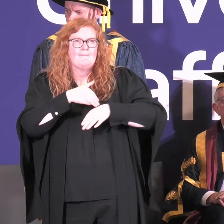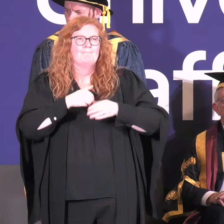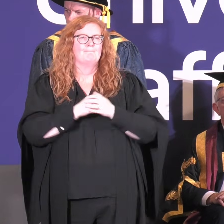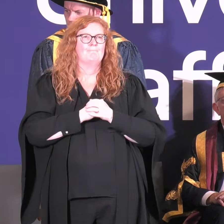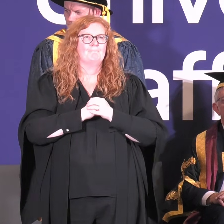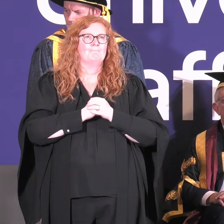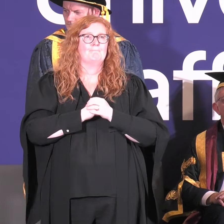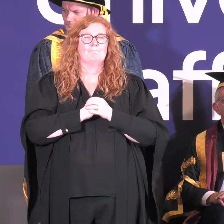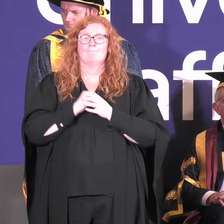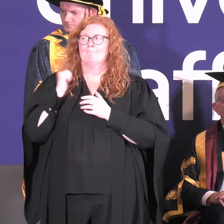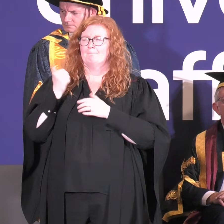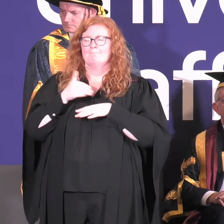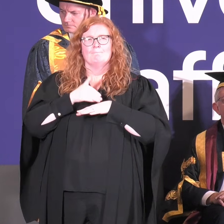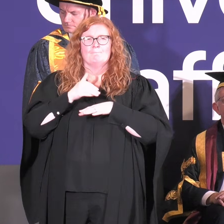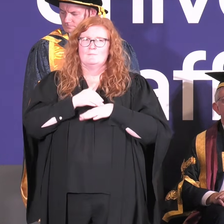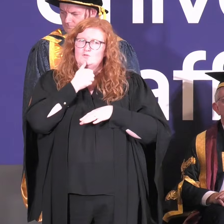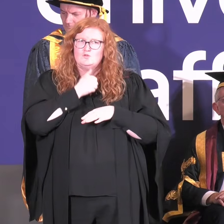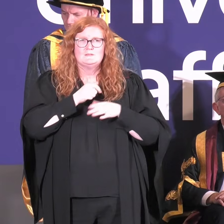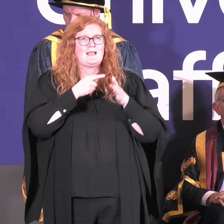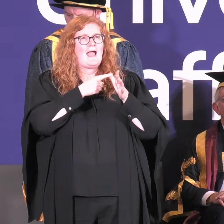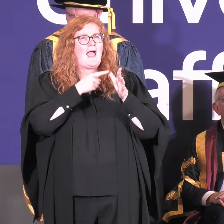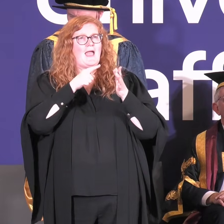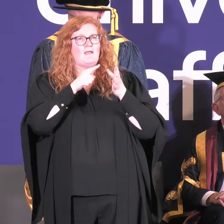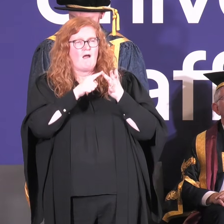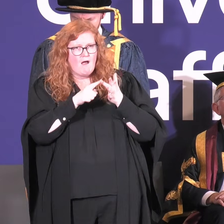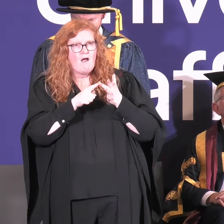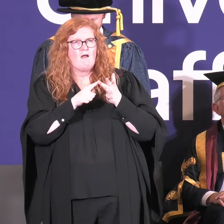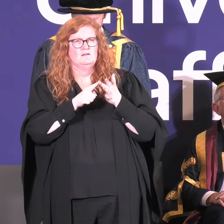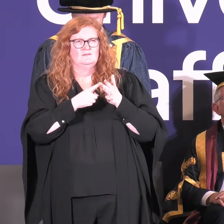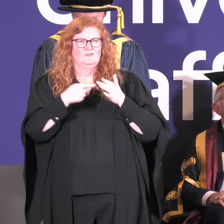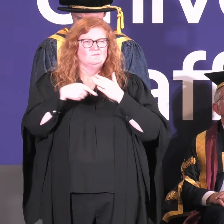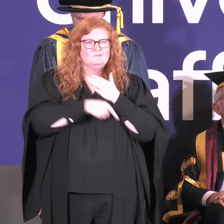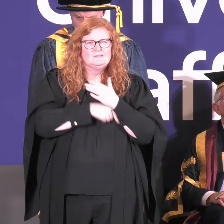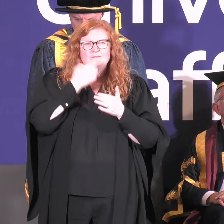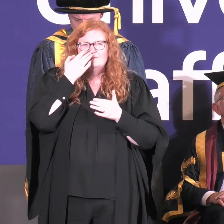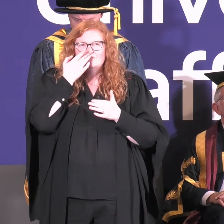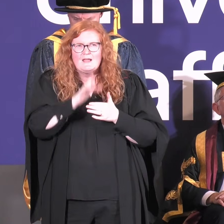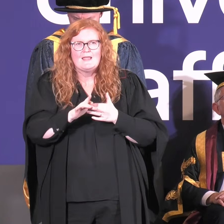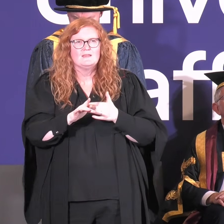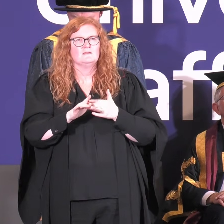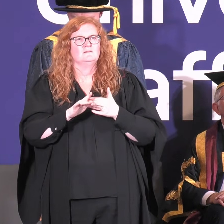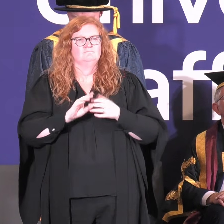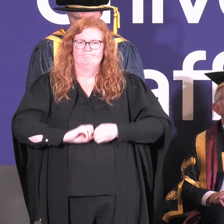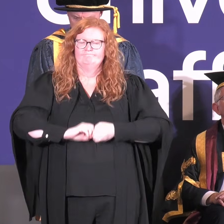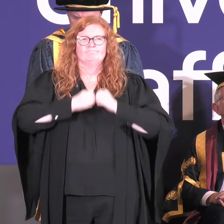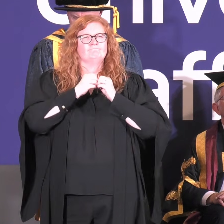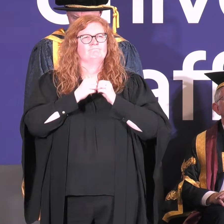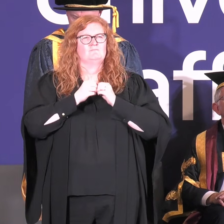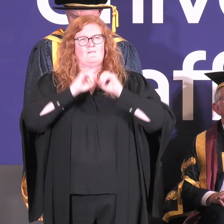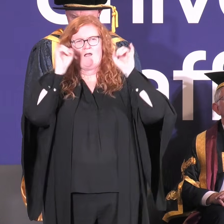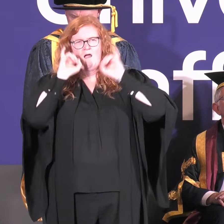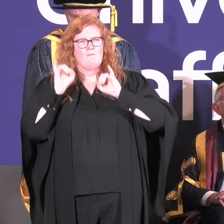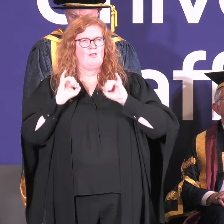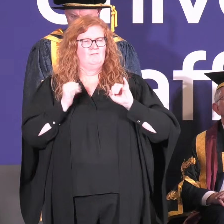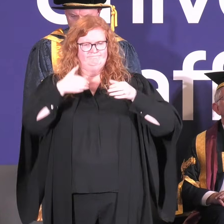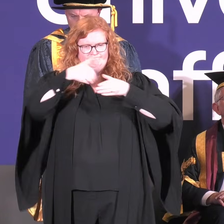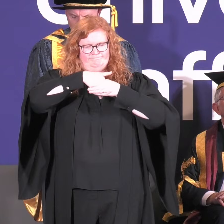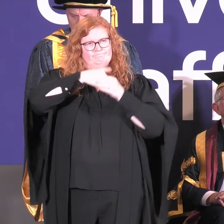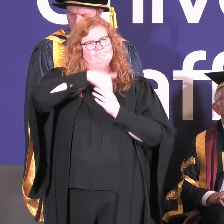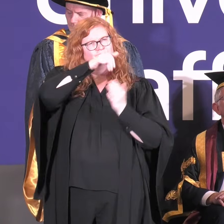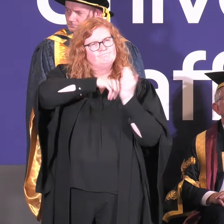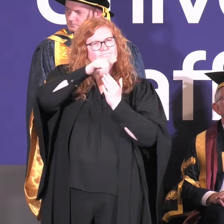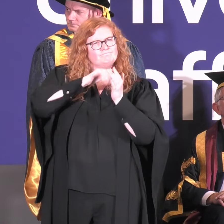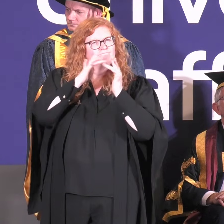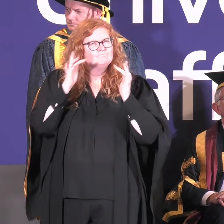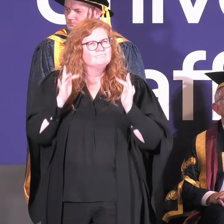Offenders are increasingly using AI to create deepfakes and generate harmful, abusive content, and Alex